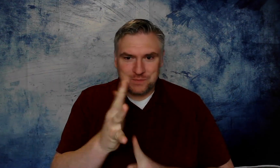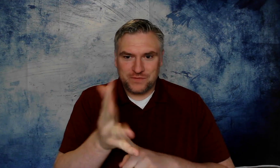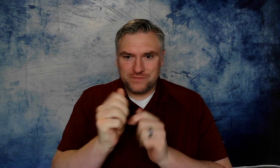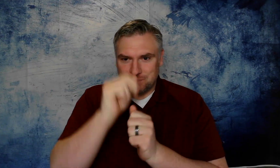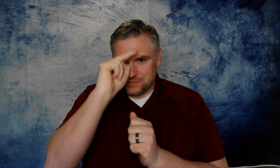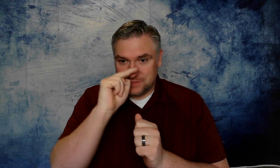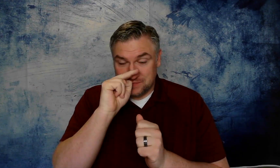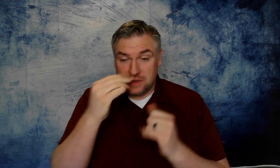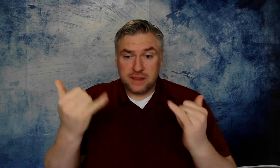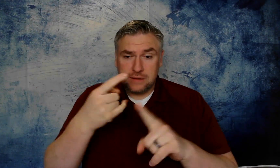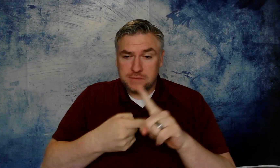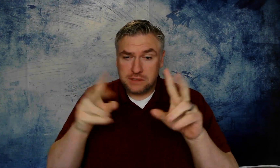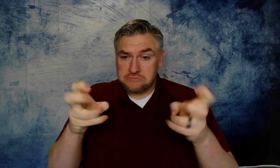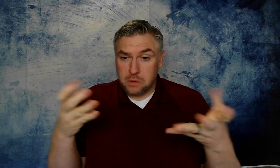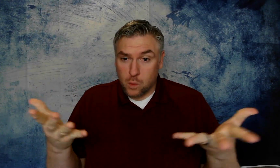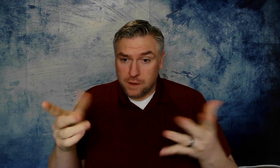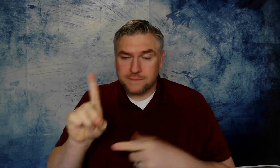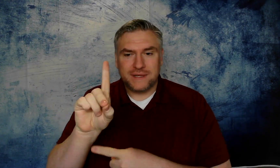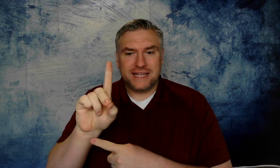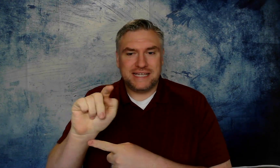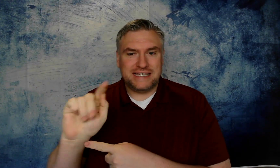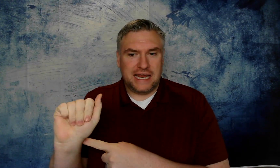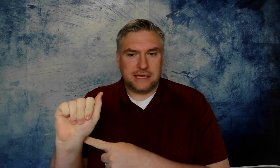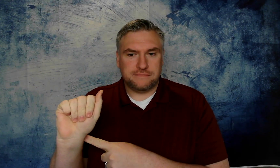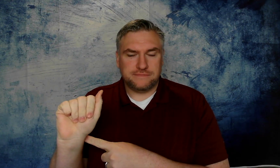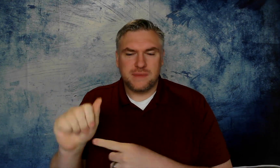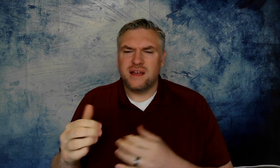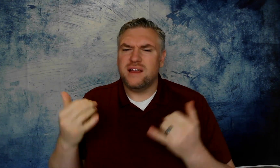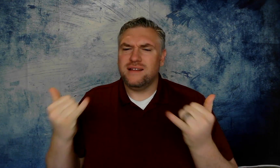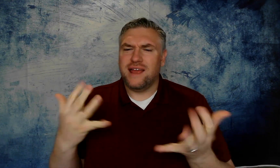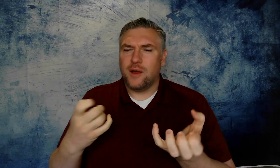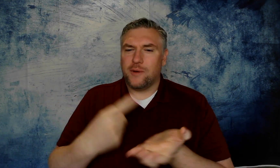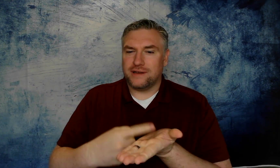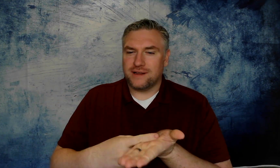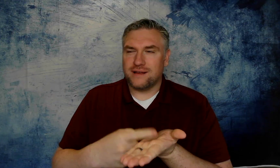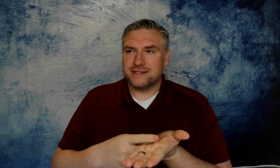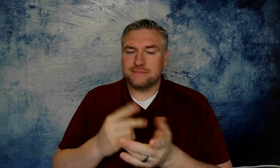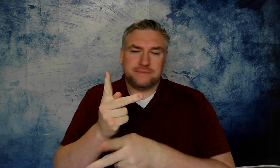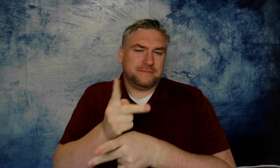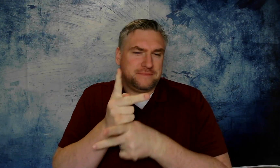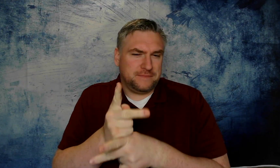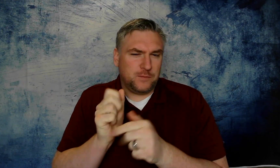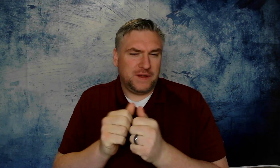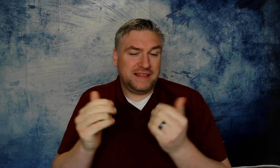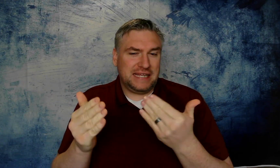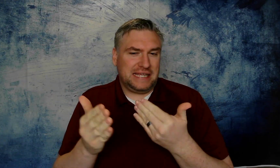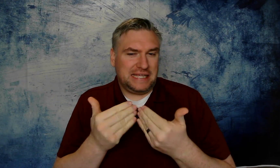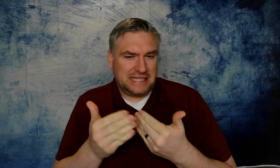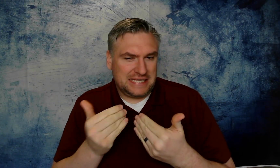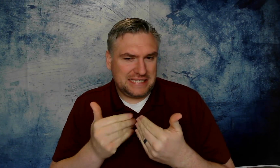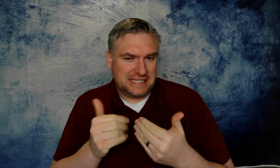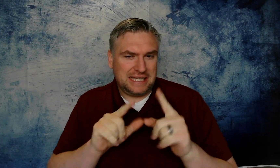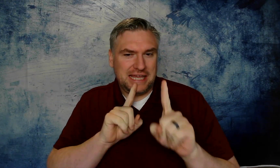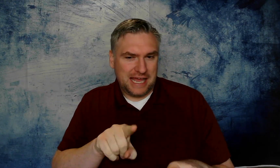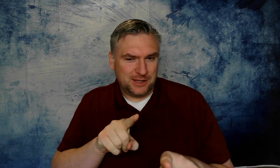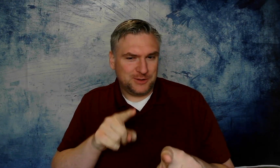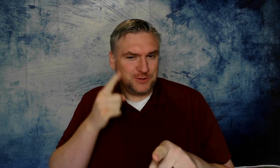Hello, and welcome to 5 Minutes with Nate. This month's topic is data. Today I want to talk about being careful with the